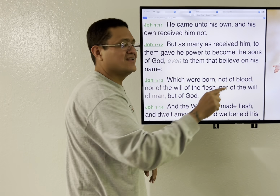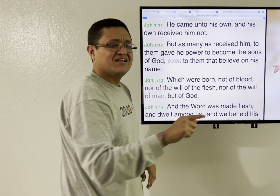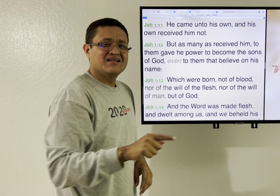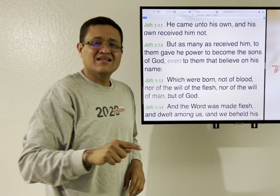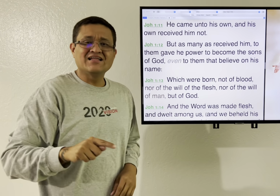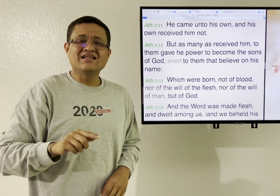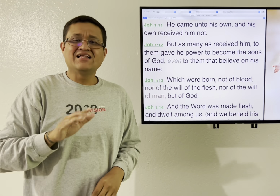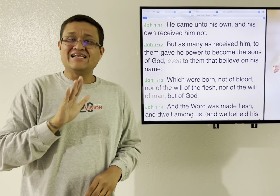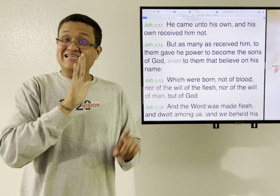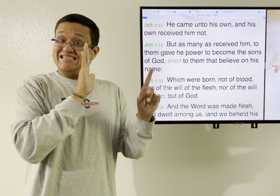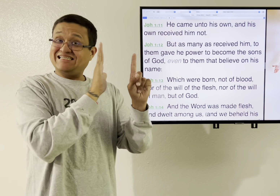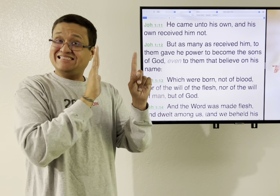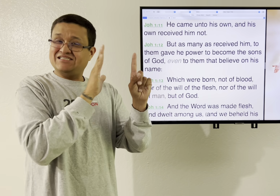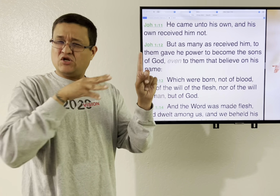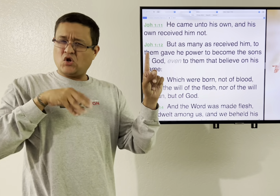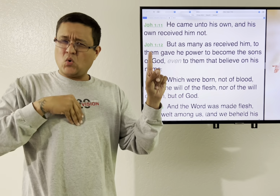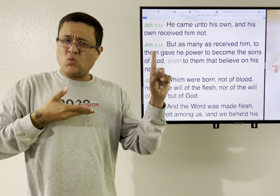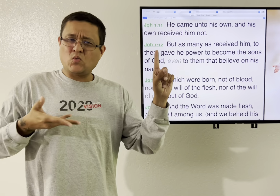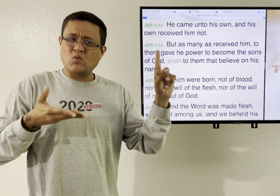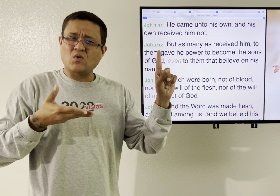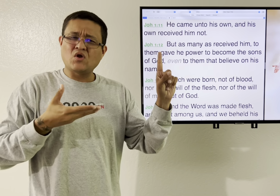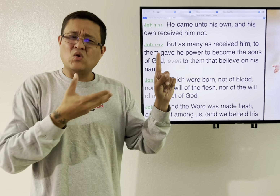Yes, verse 11 is very negative.